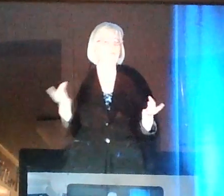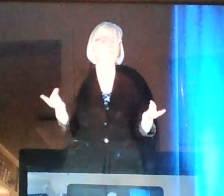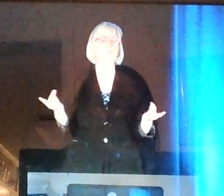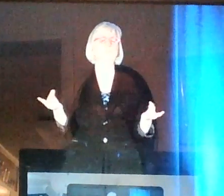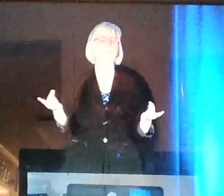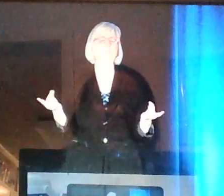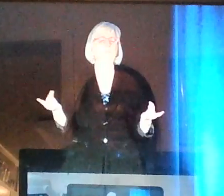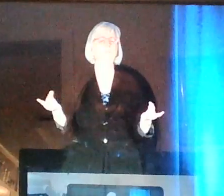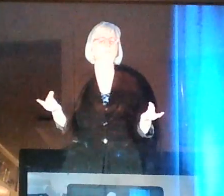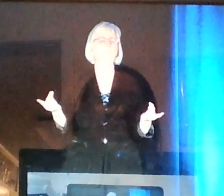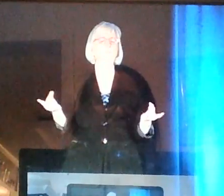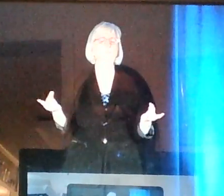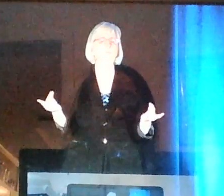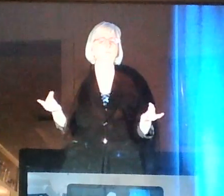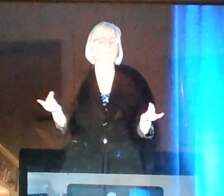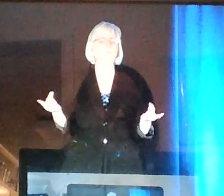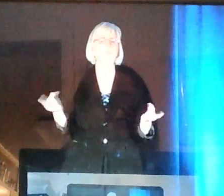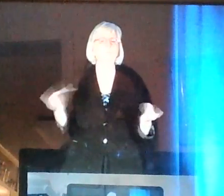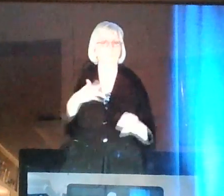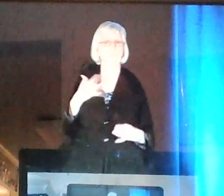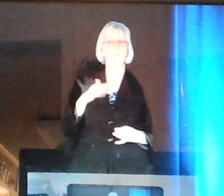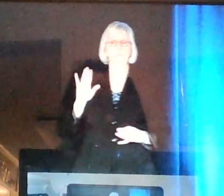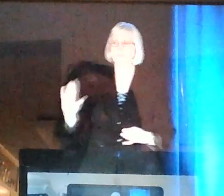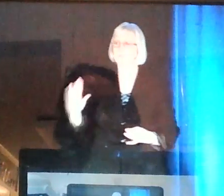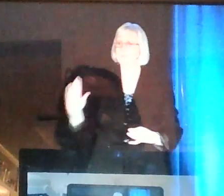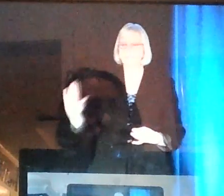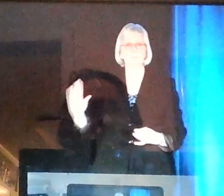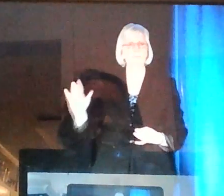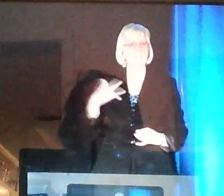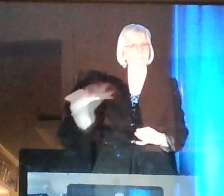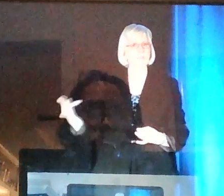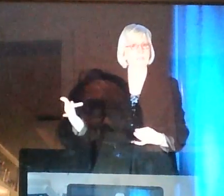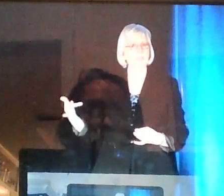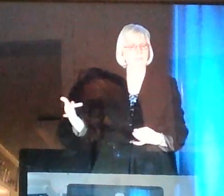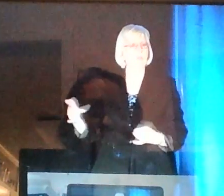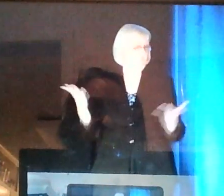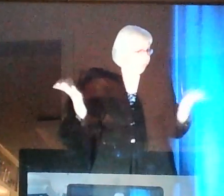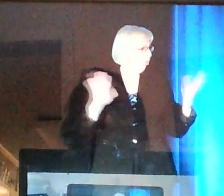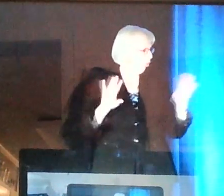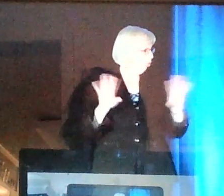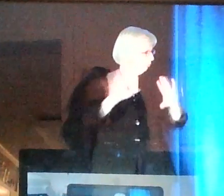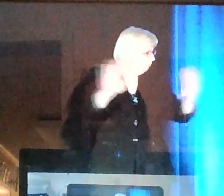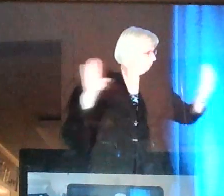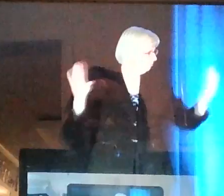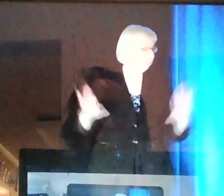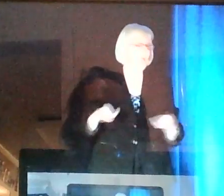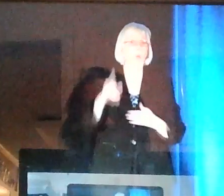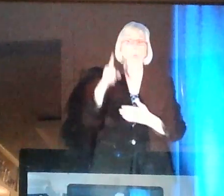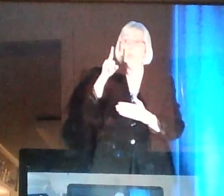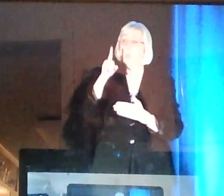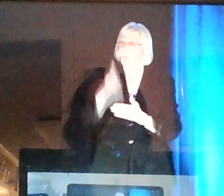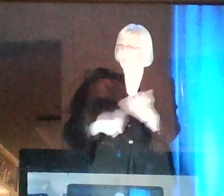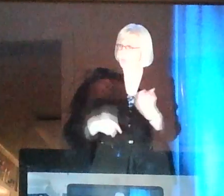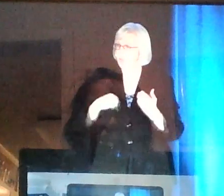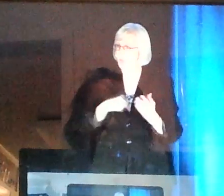That meditation is good for that. I feel like that's their tendencies.